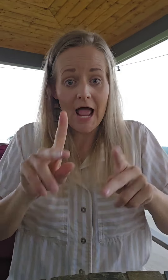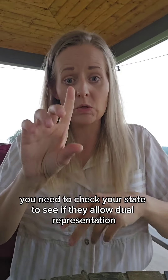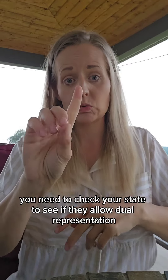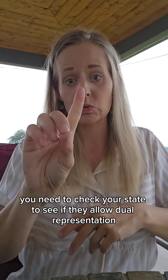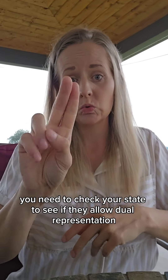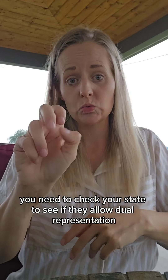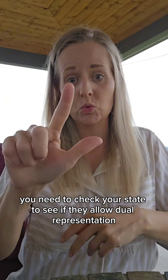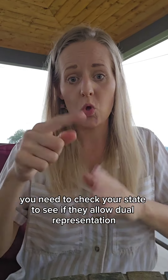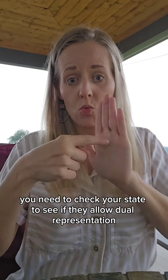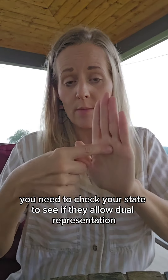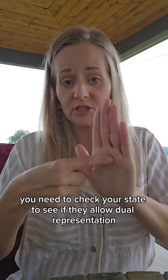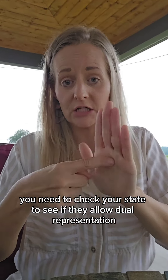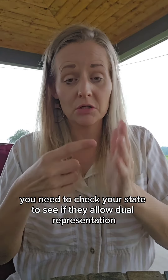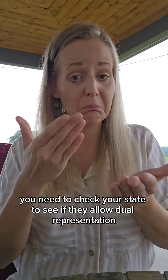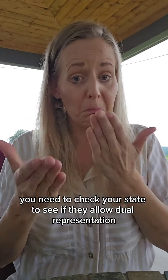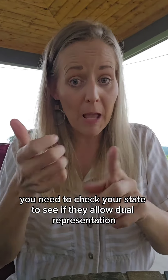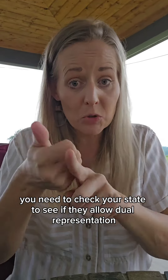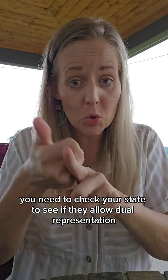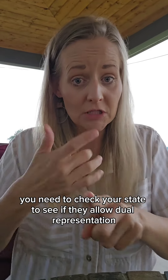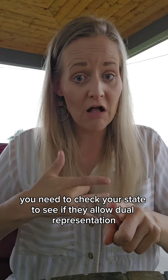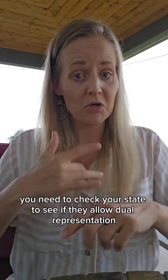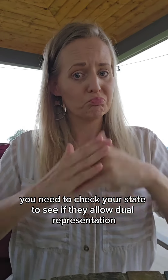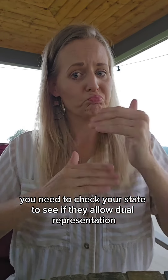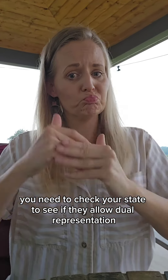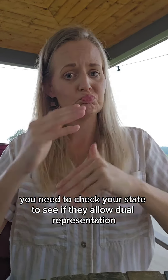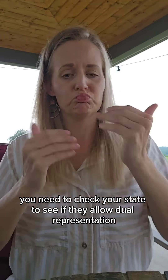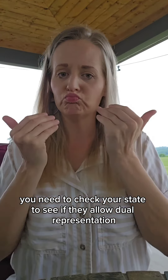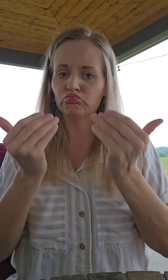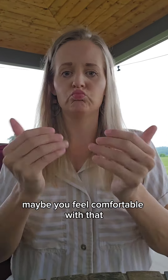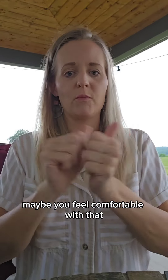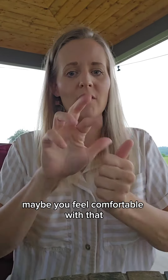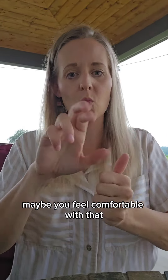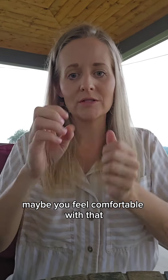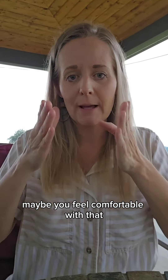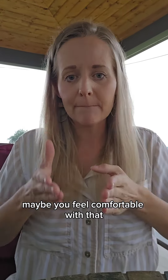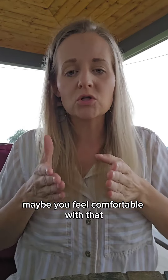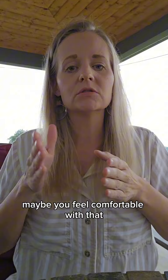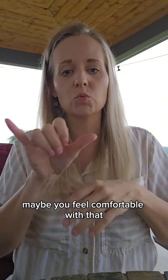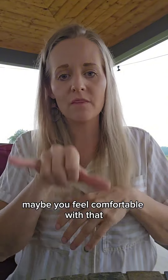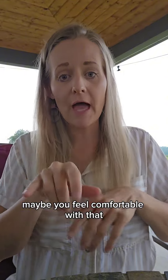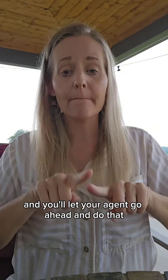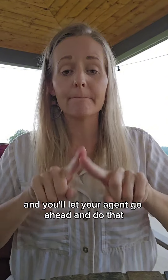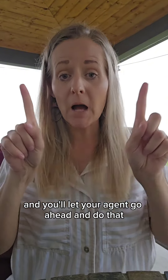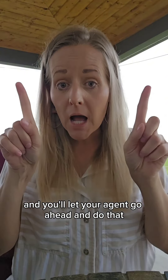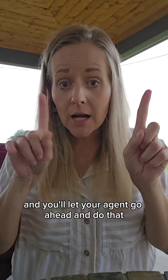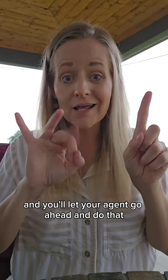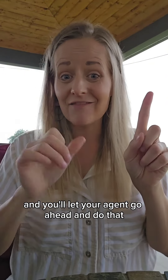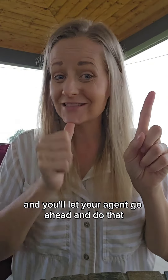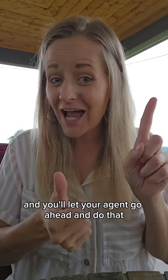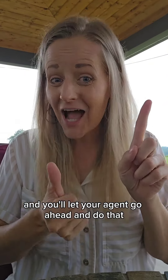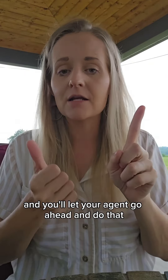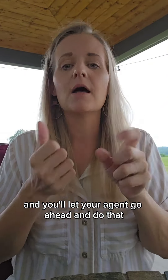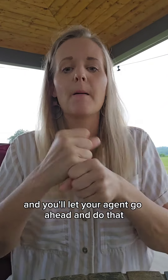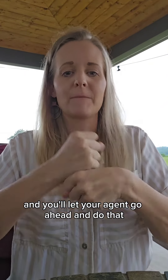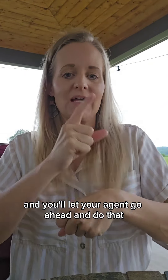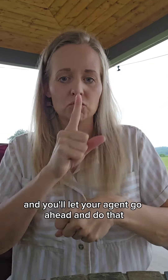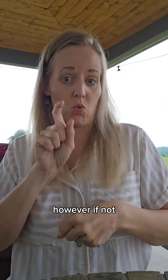need to check your state to see if they allow dual representation. Maybe you feel comfortable with that and you'll let your agent go ahead and do that.